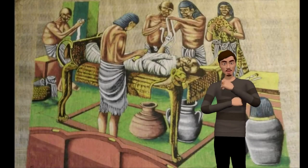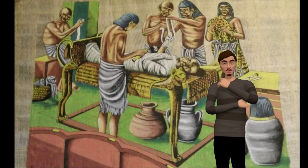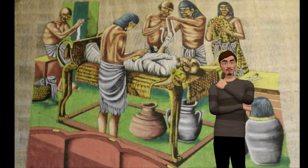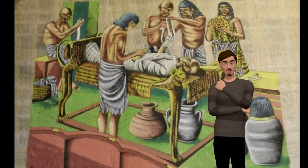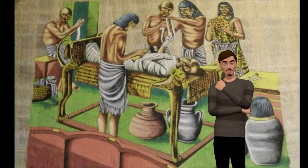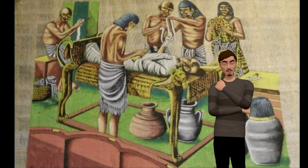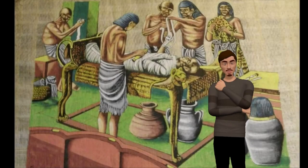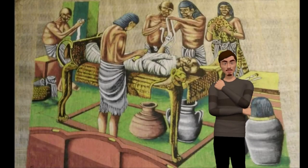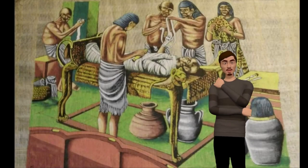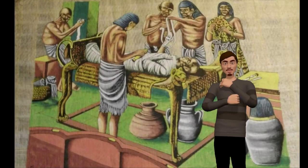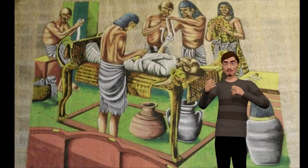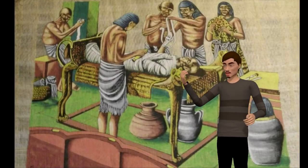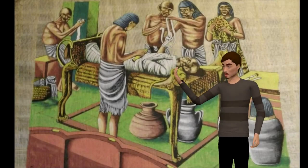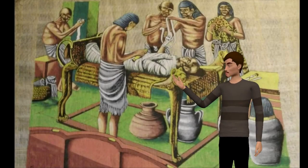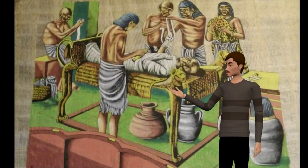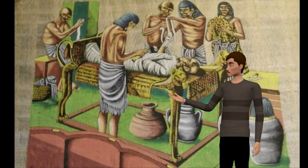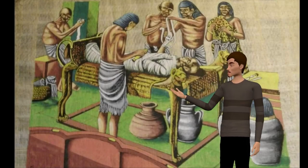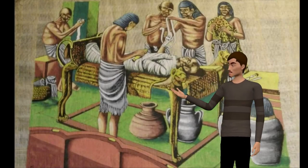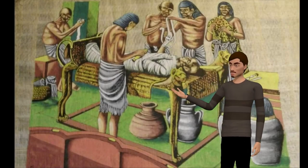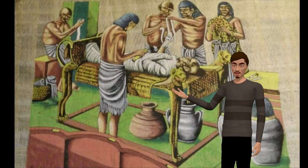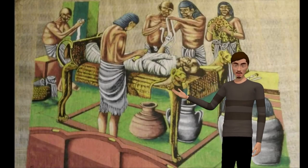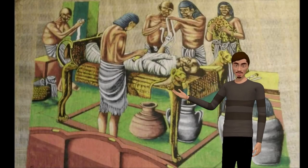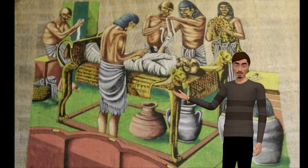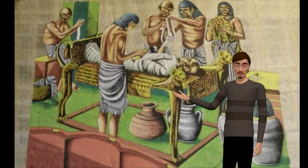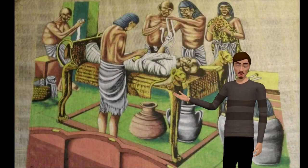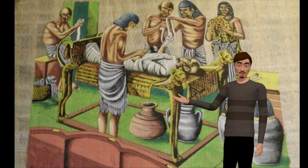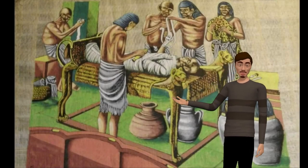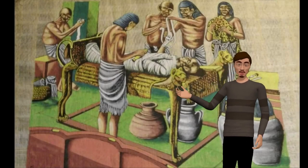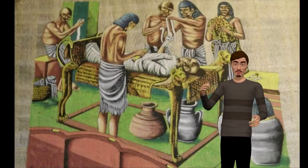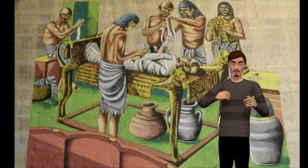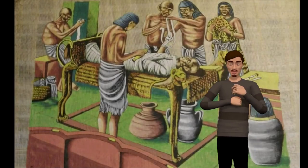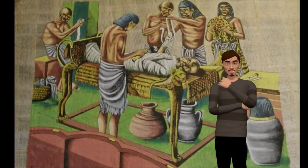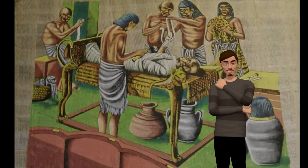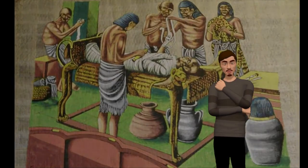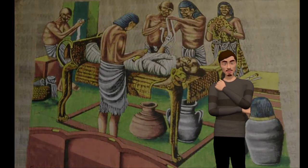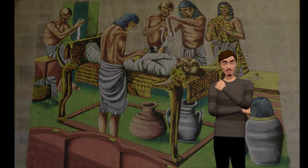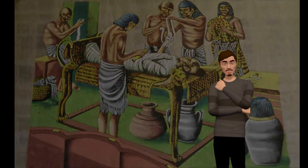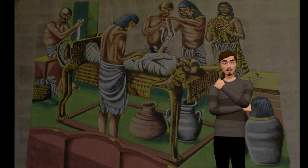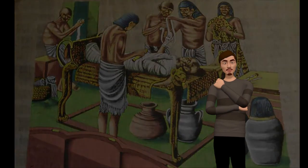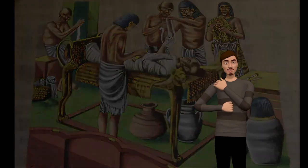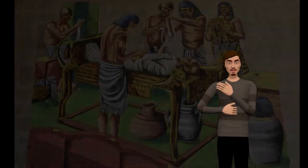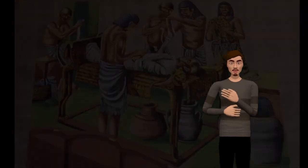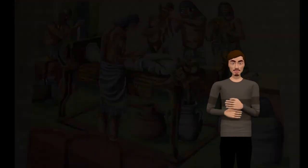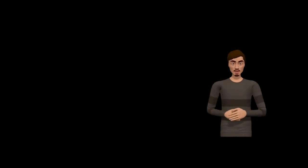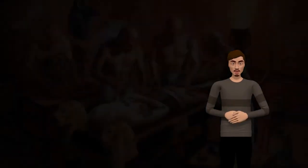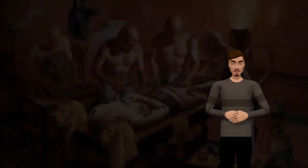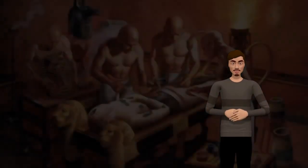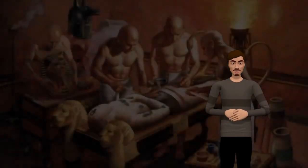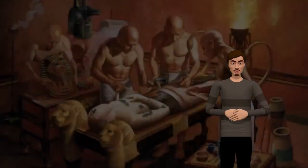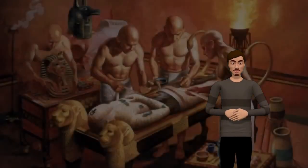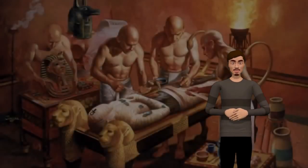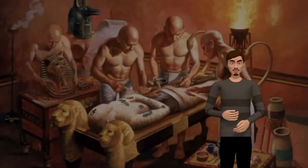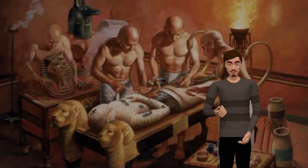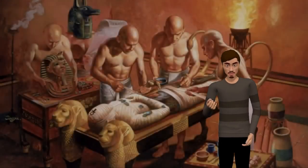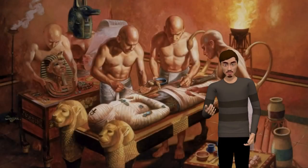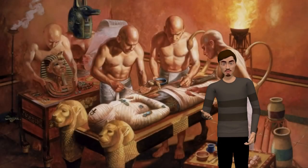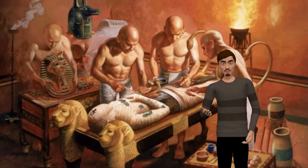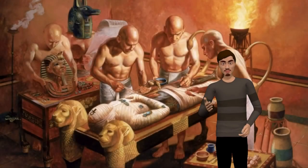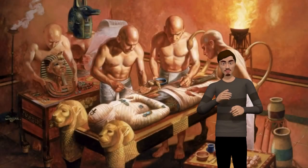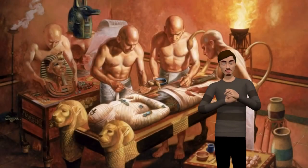that identified this substance was mummy yah, hence the term mummy that has come down to the present